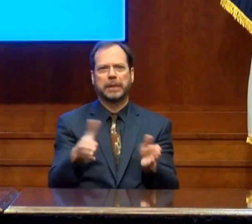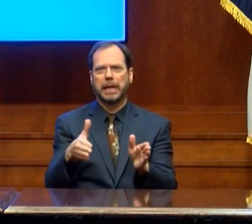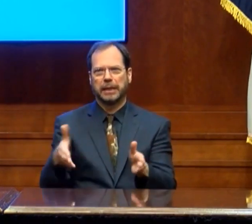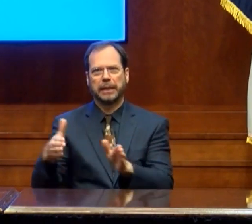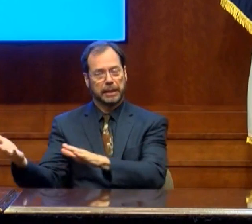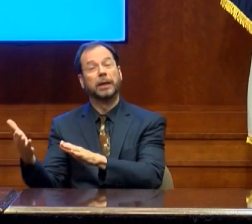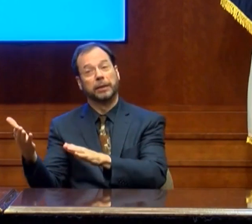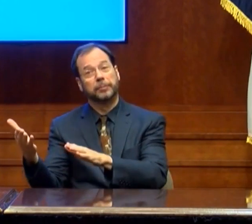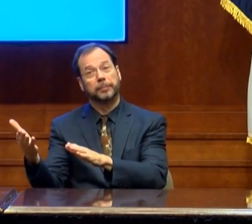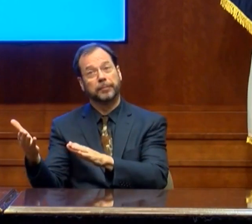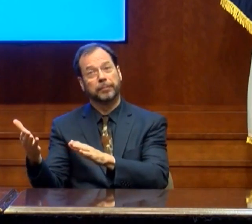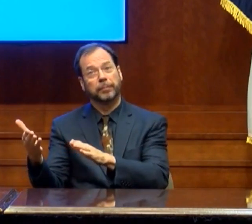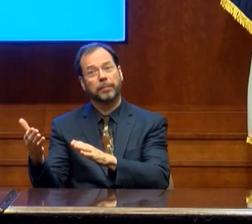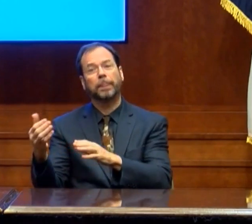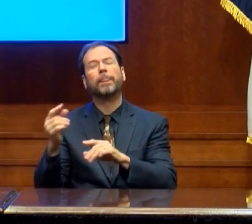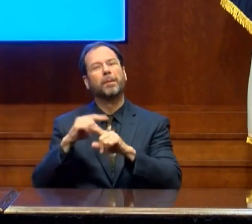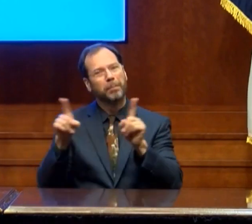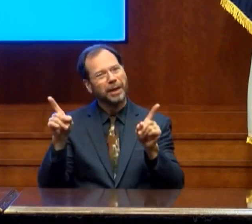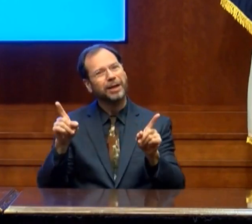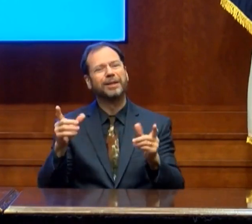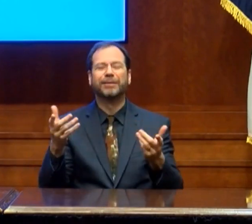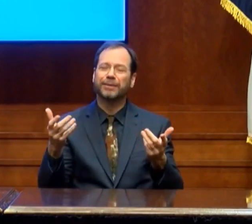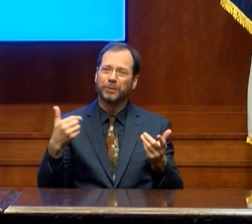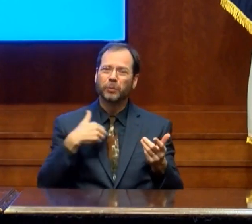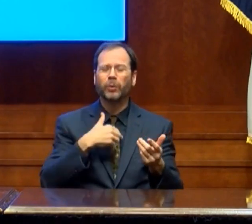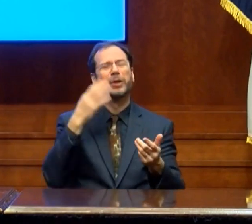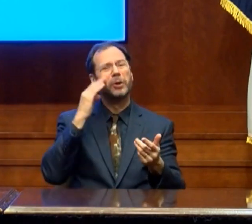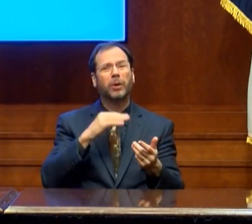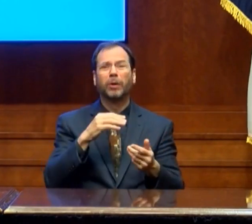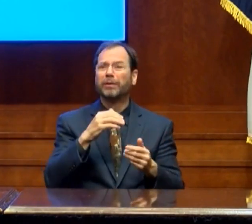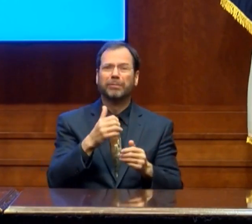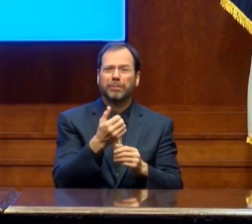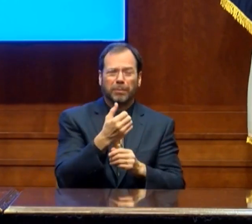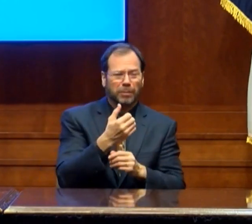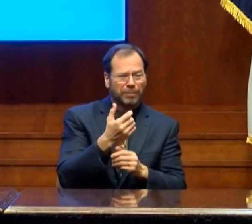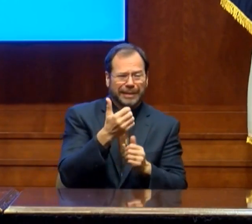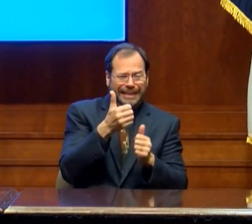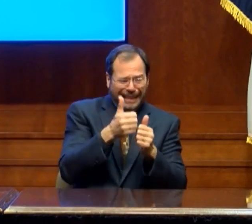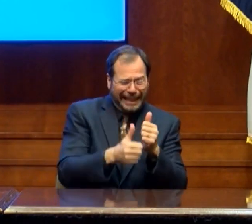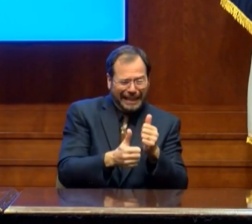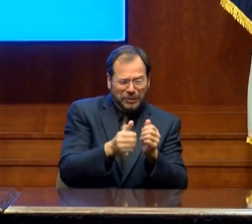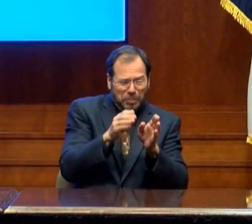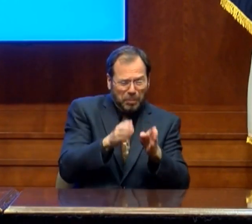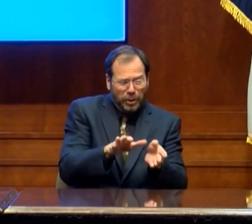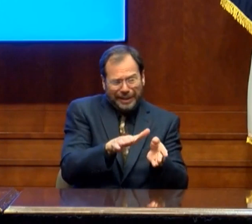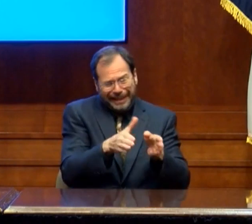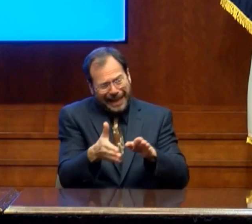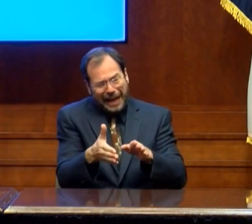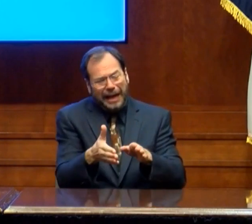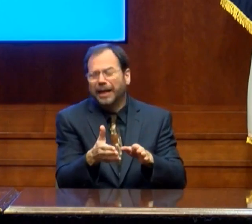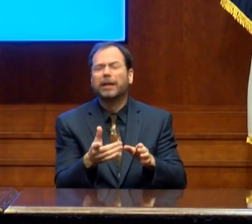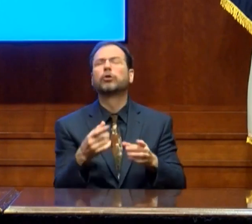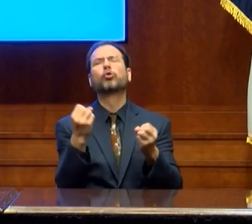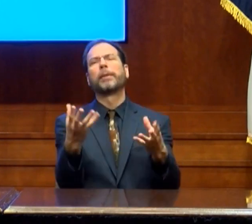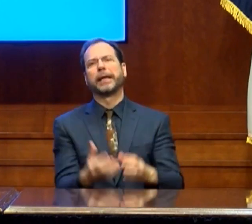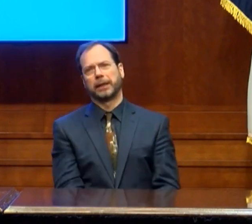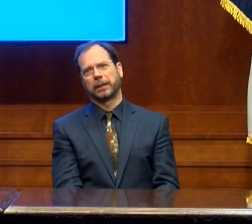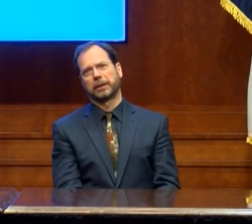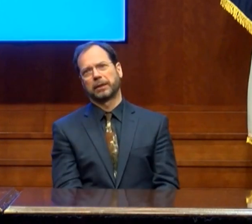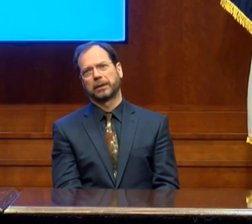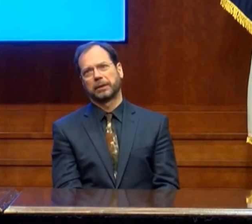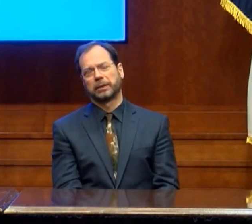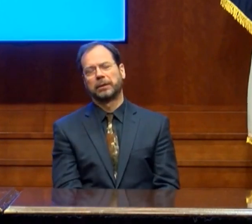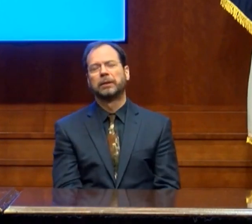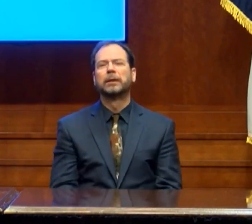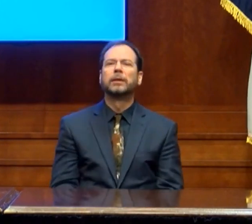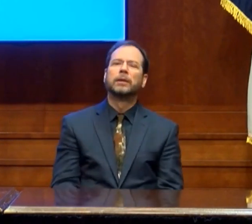life. That said, we know every life lost is one too many. Now,